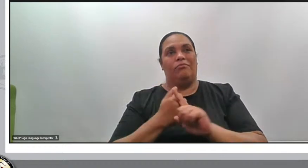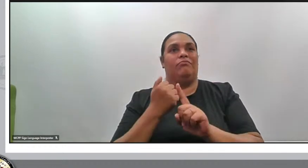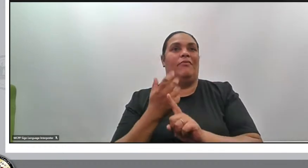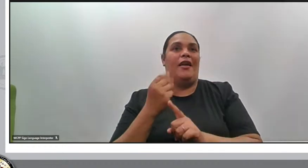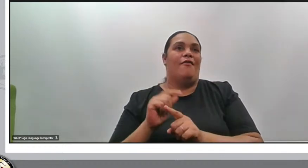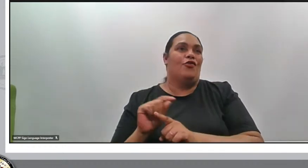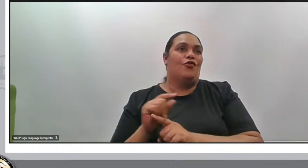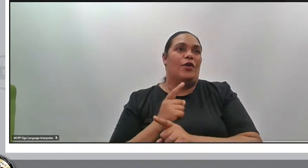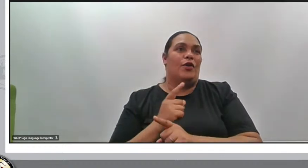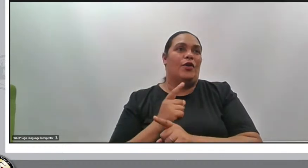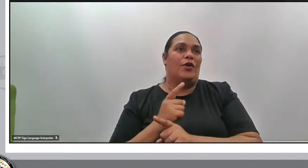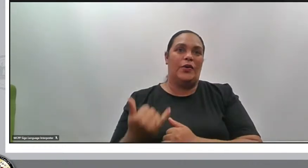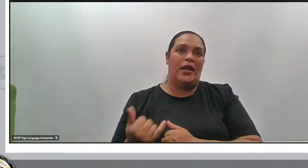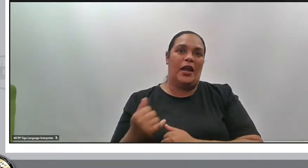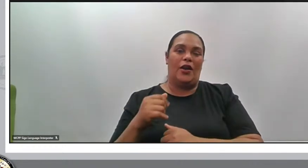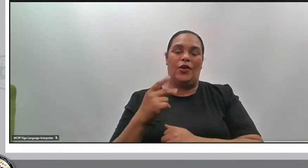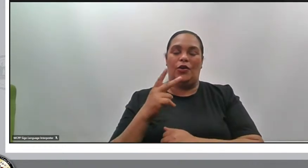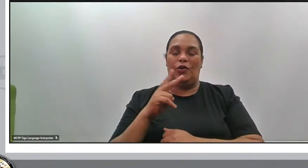training to be done now in the current